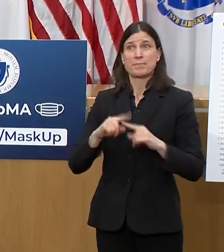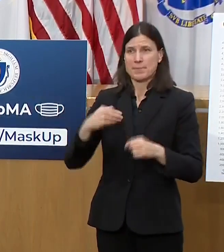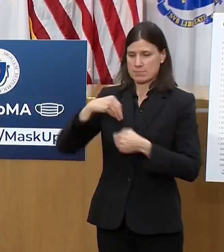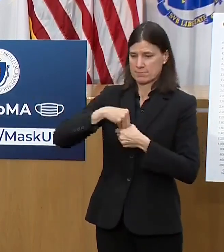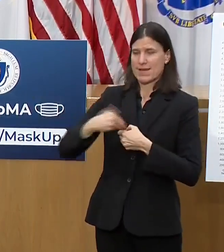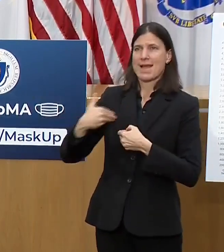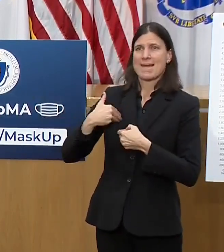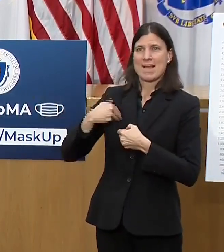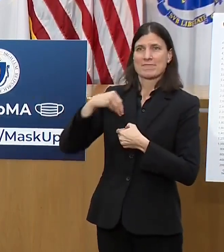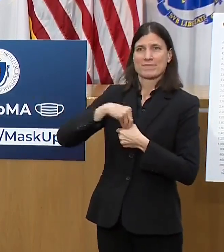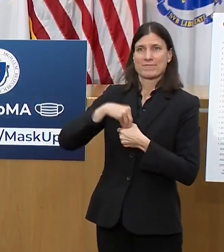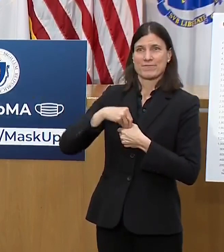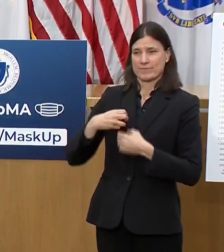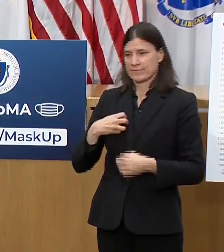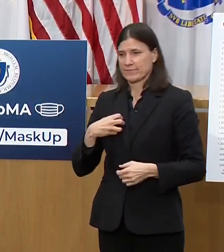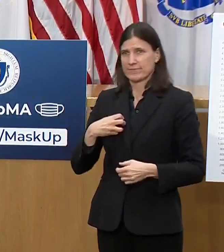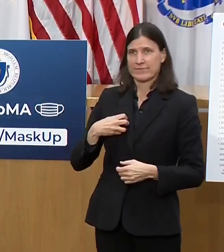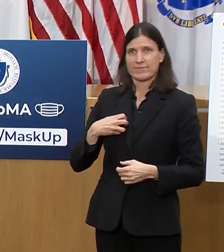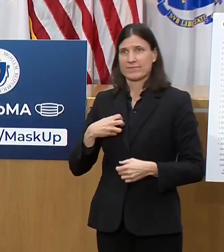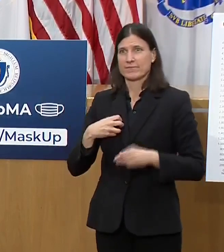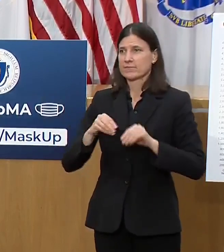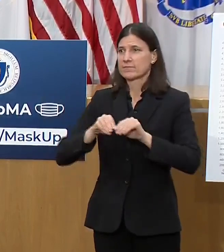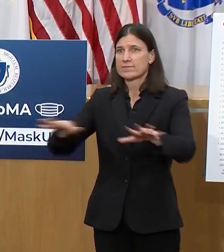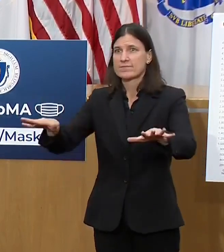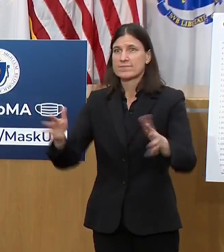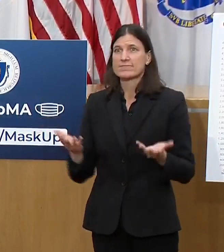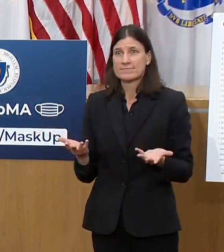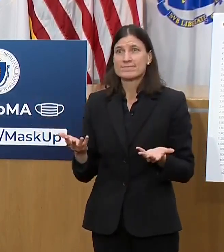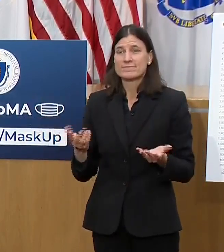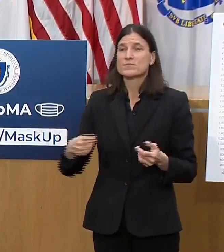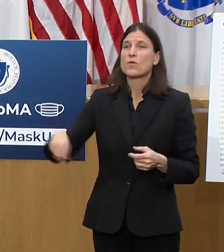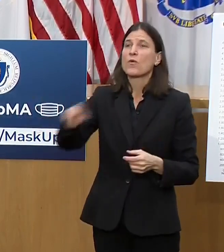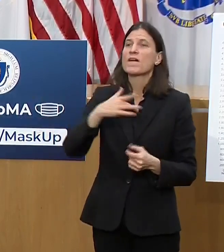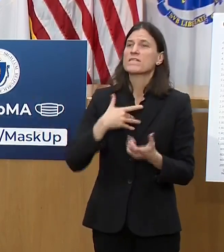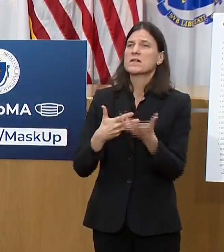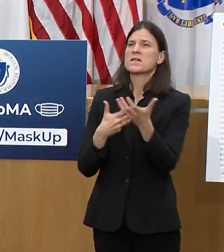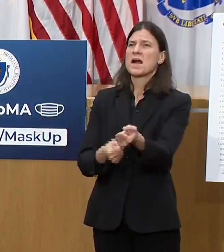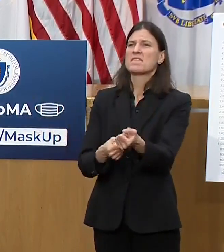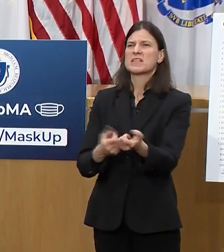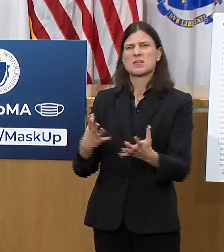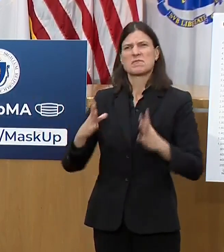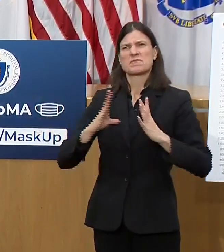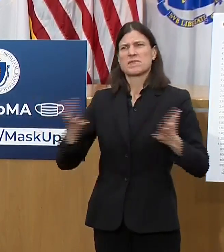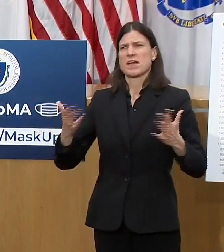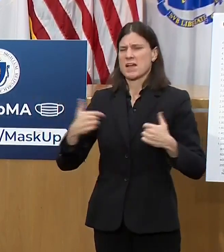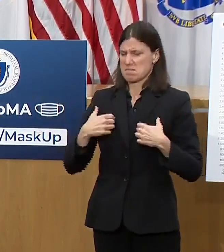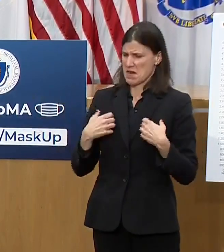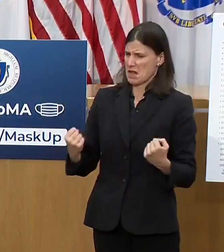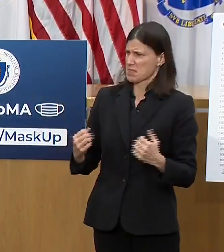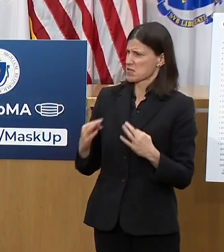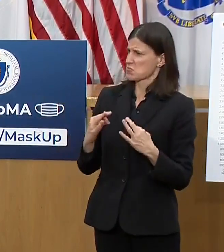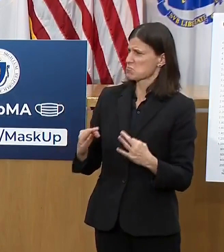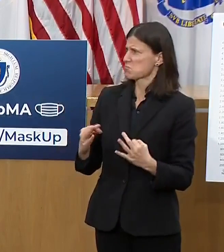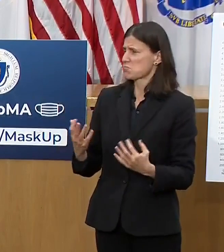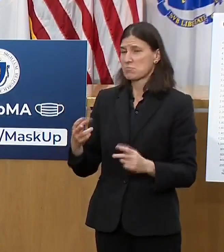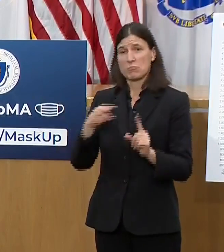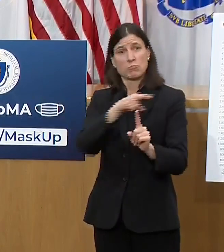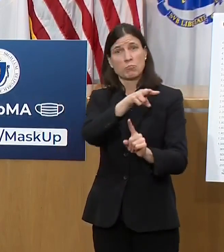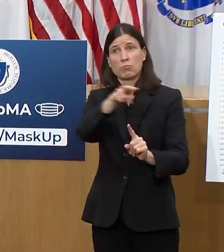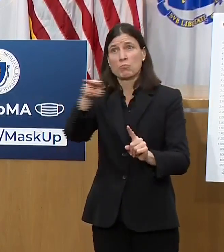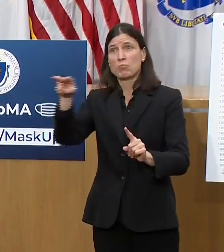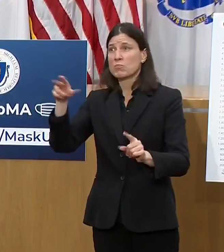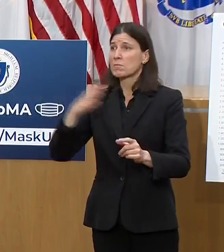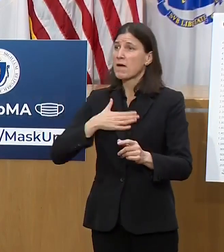there is a false sense of, if there is a false sense of comfort related to that, then there's this belief that this really isn't